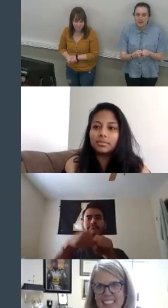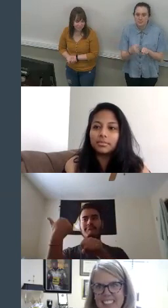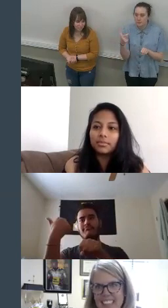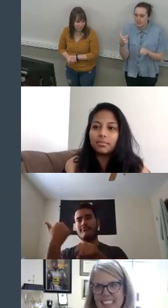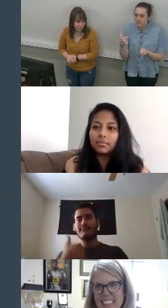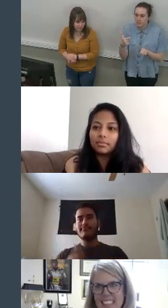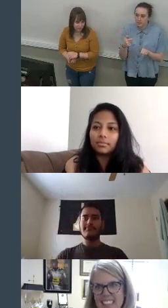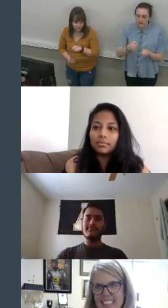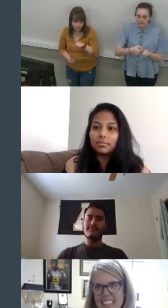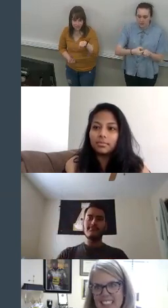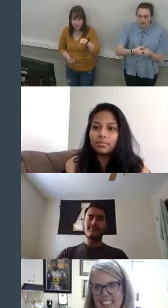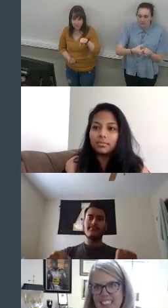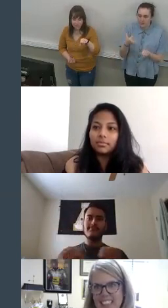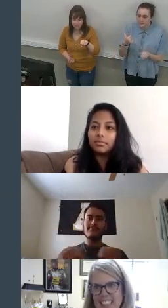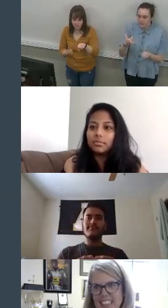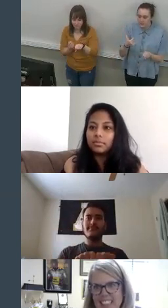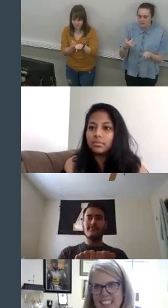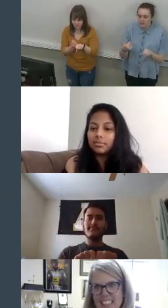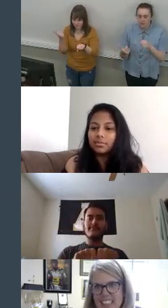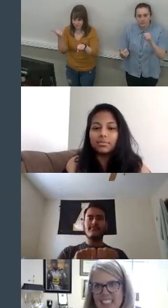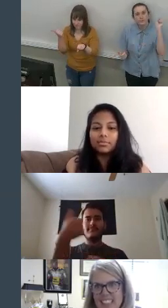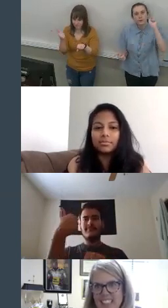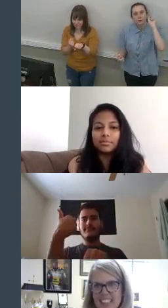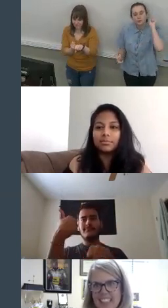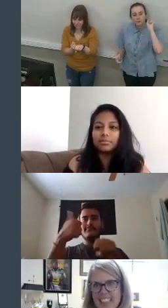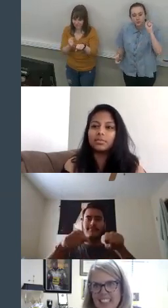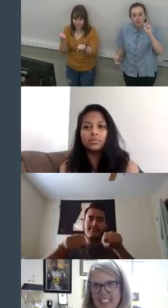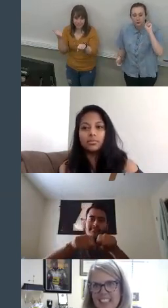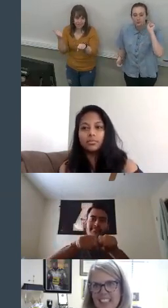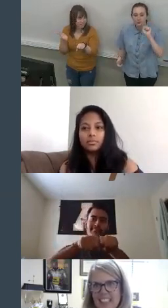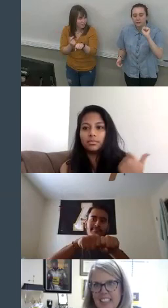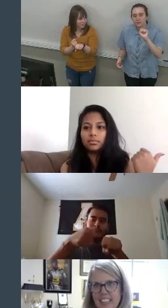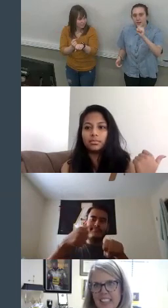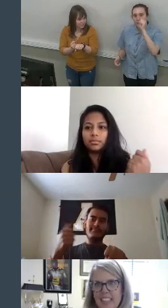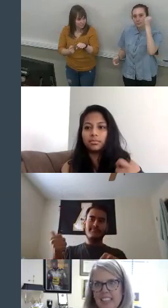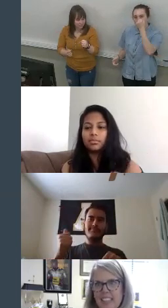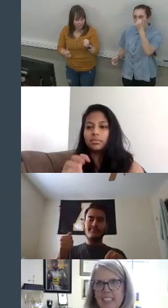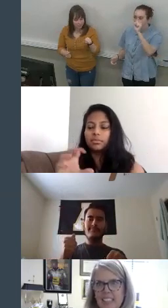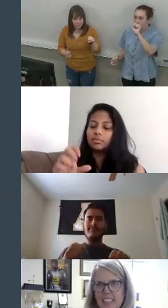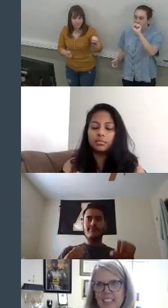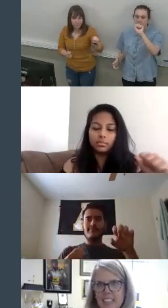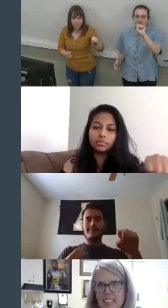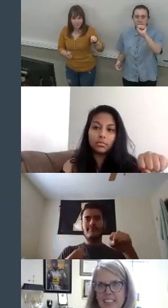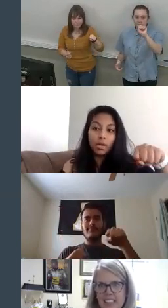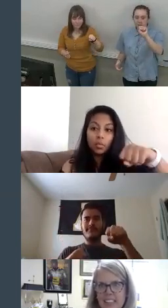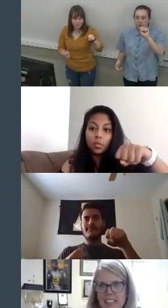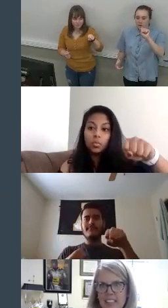is impeachment. Like you're gonna flick something off your thumb. You're gonna start with your left hand, making a